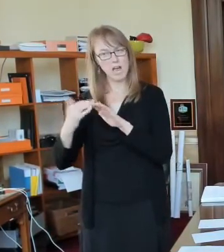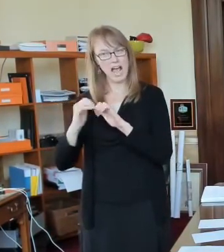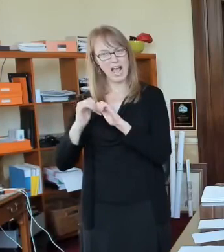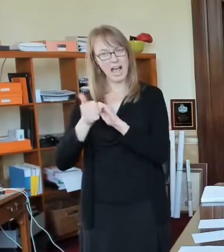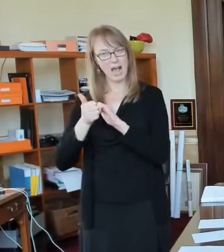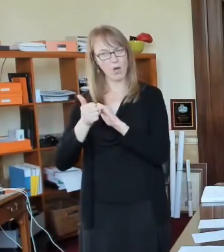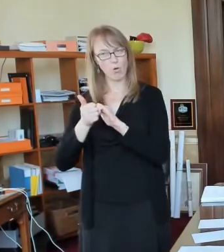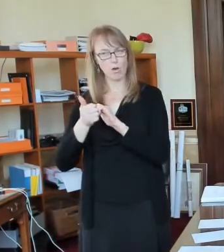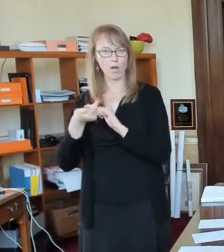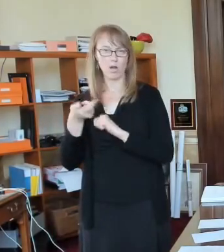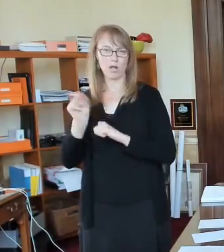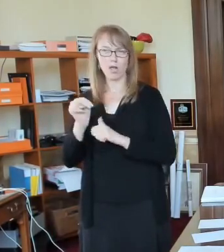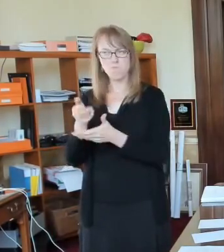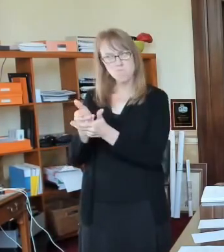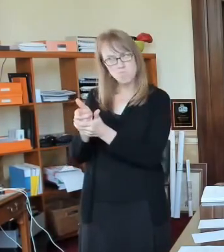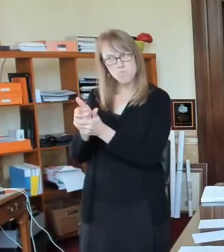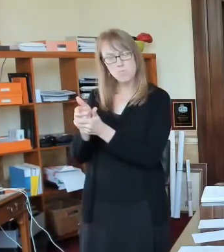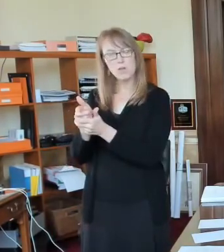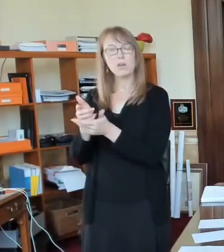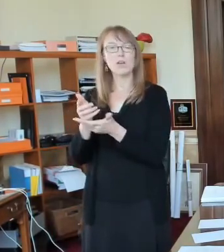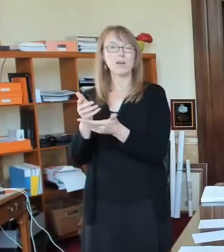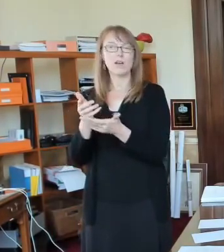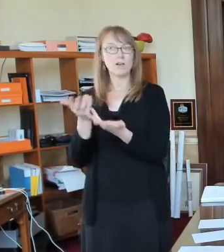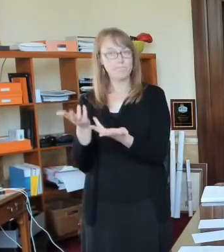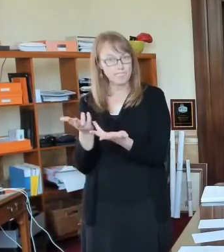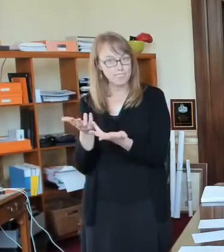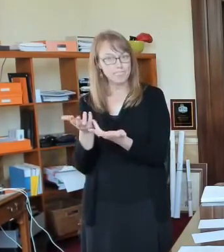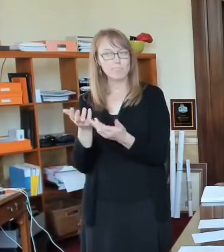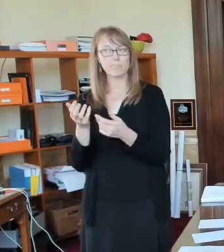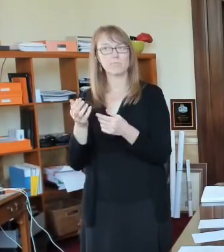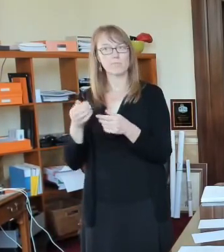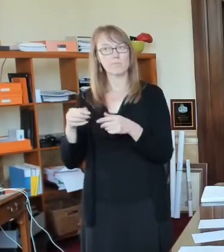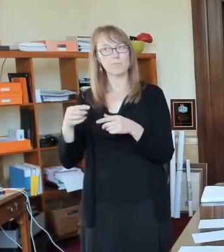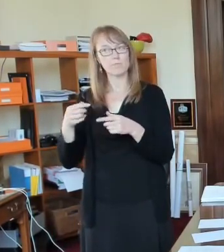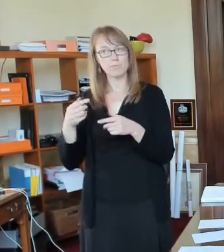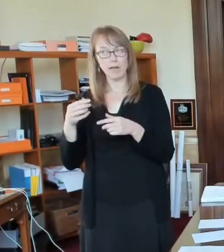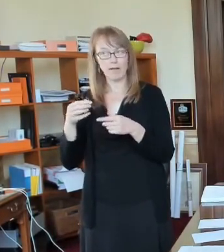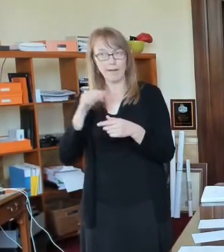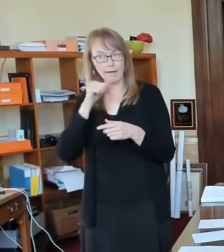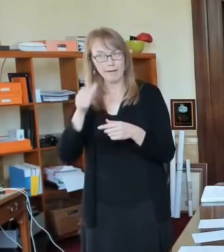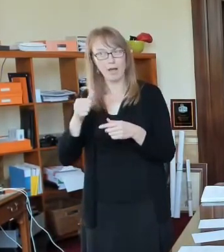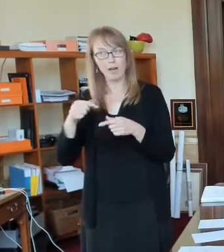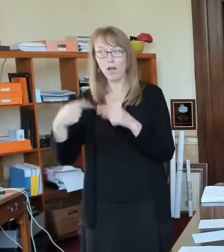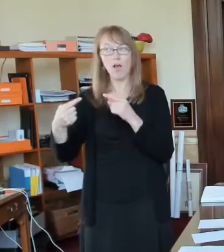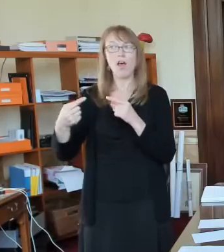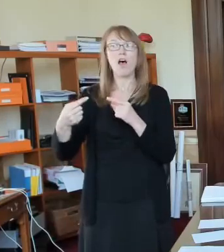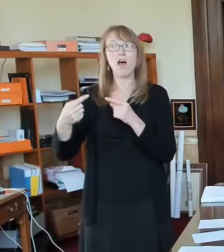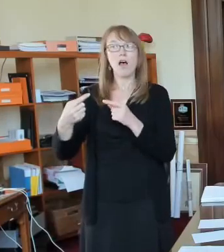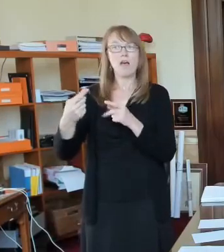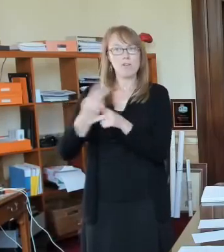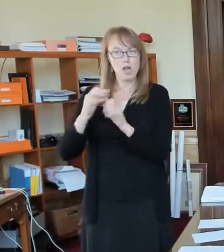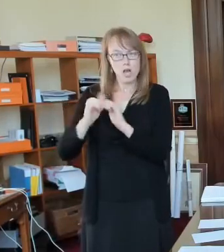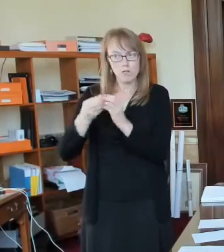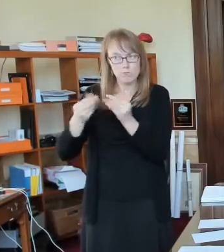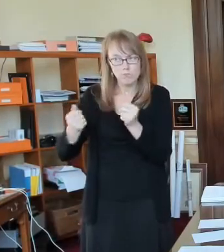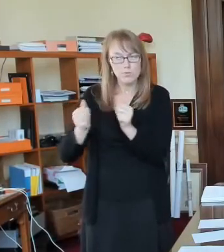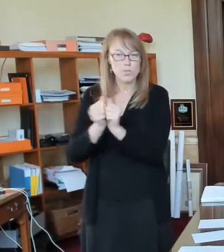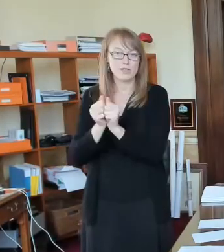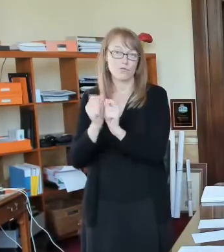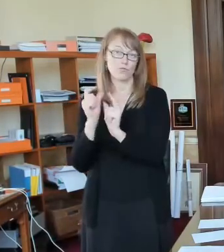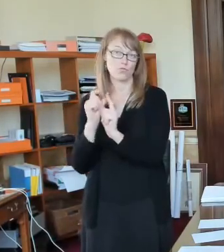which has begun operating a few weeks ago. We are going to begin implementing cops and